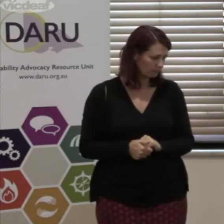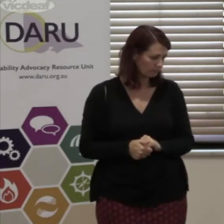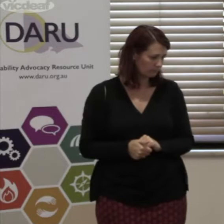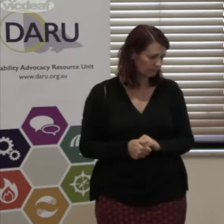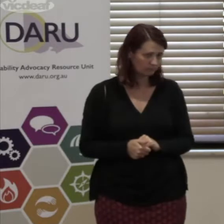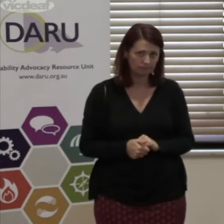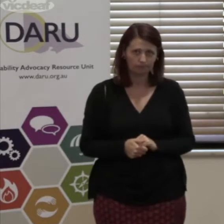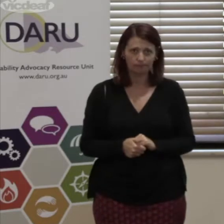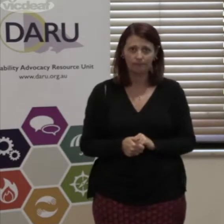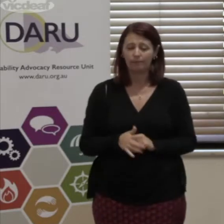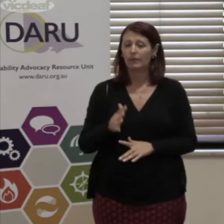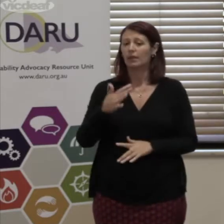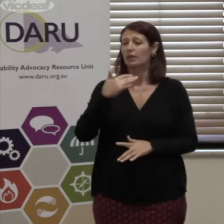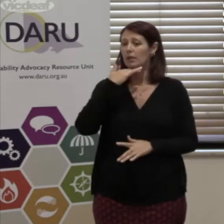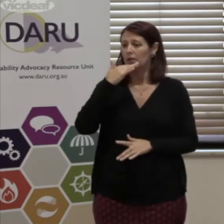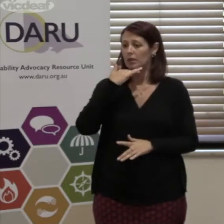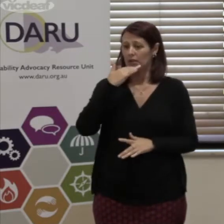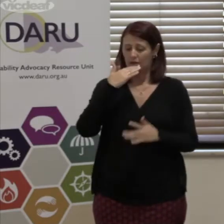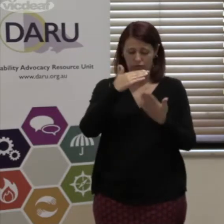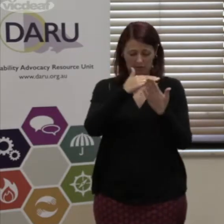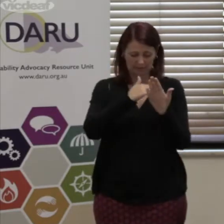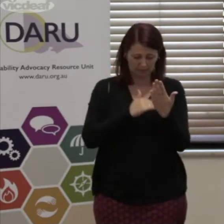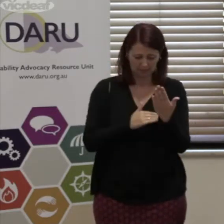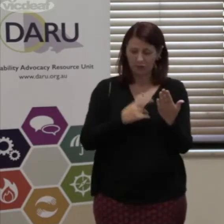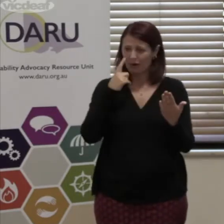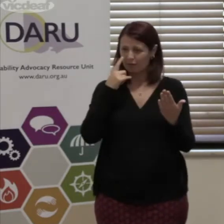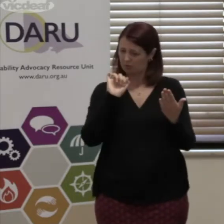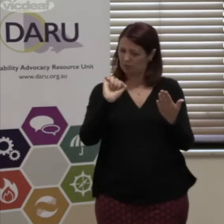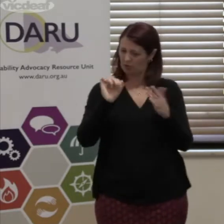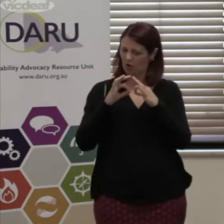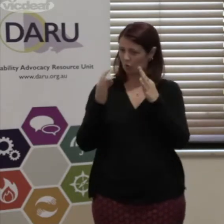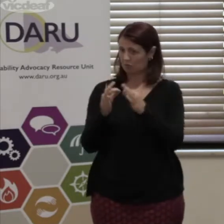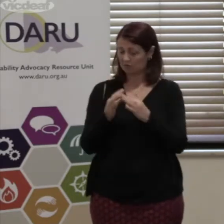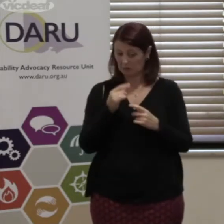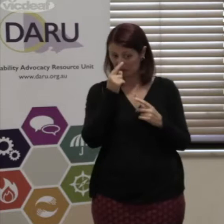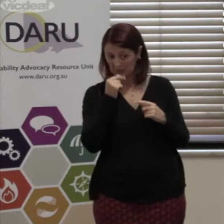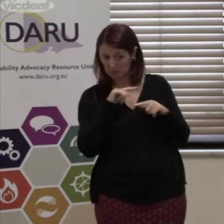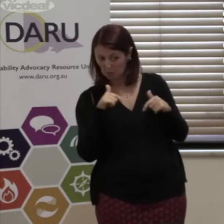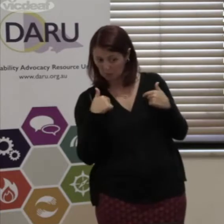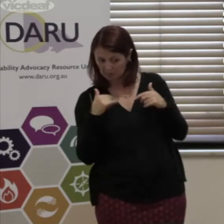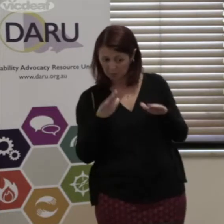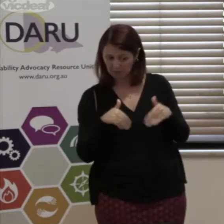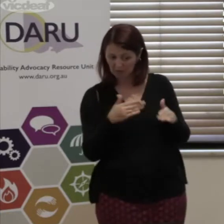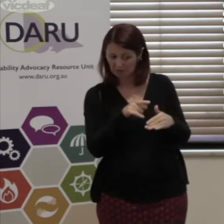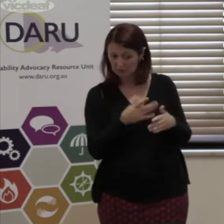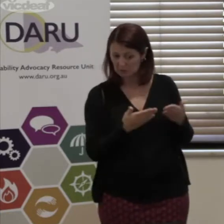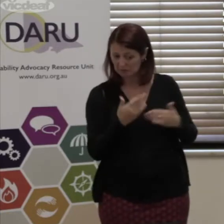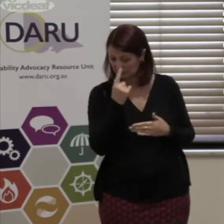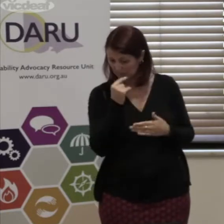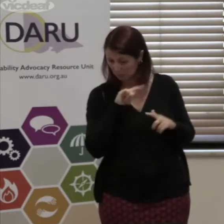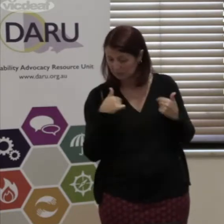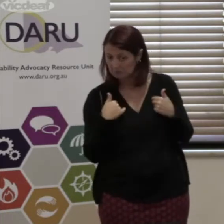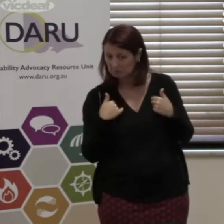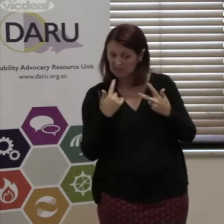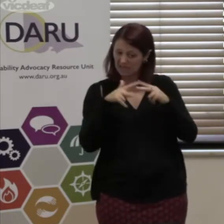So then you go to the price guide and you look at your own organisation and you think, can we provide this service if